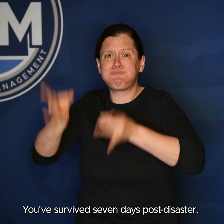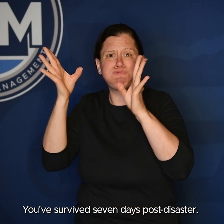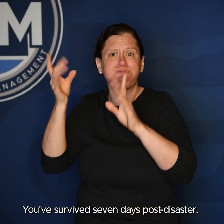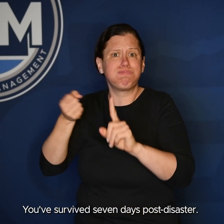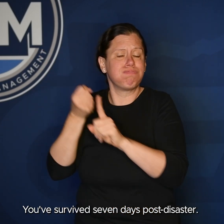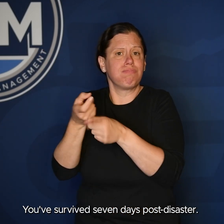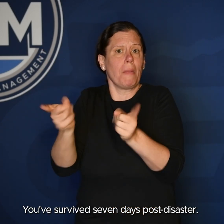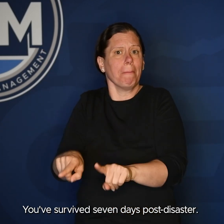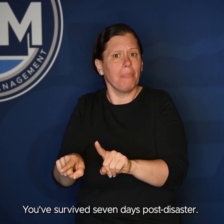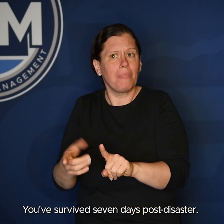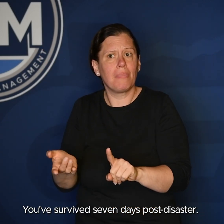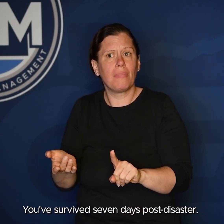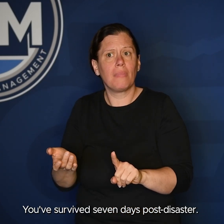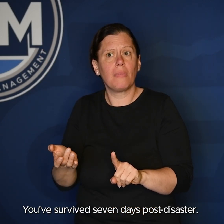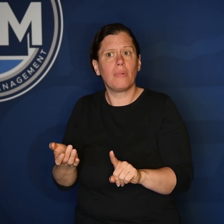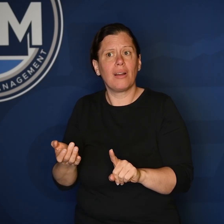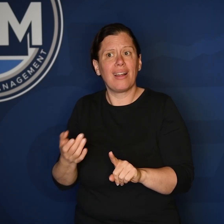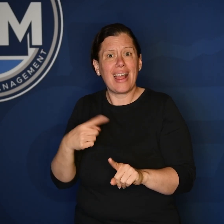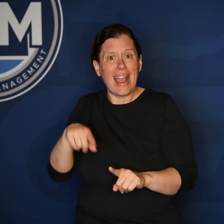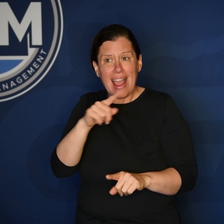7 days post-disaster.